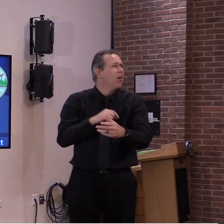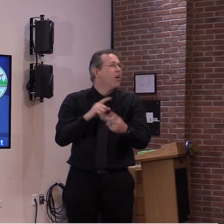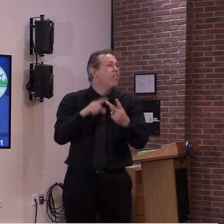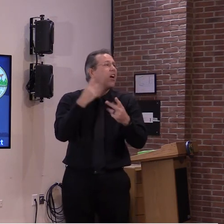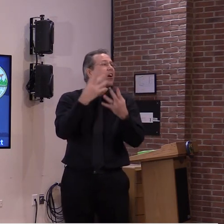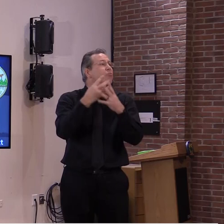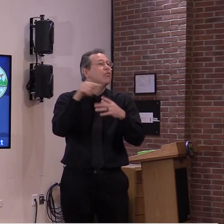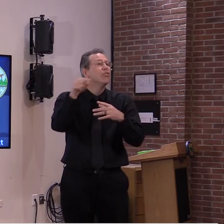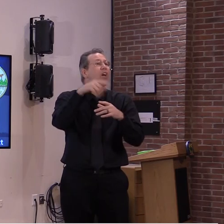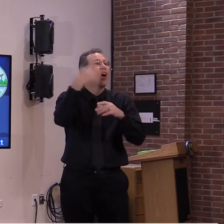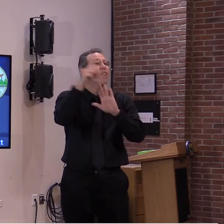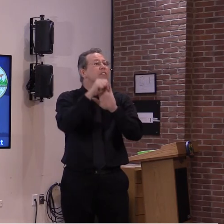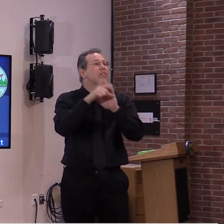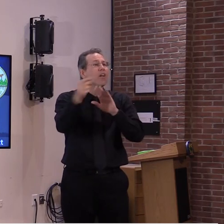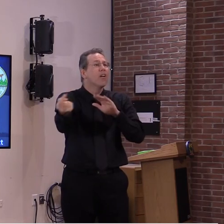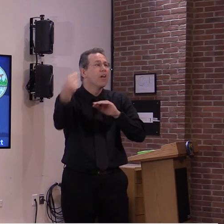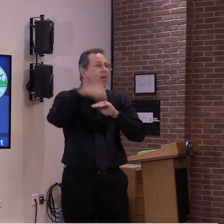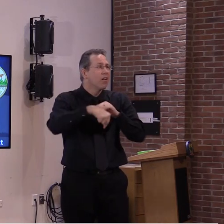we haven't